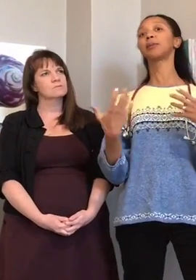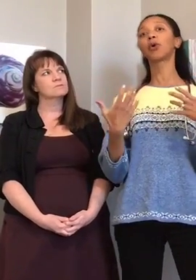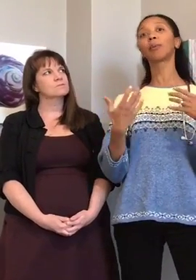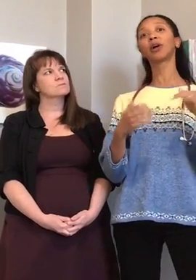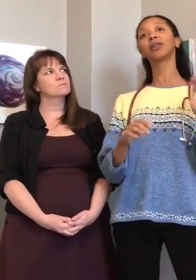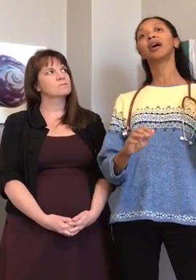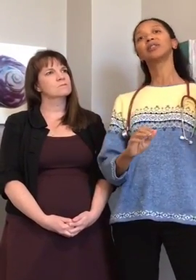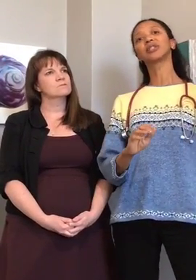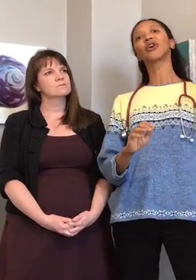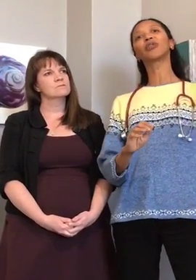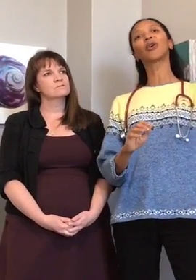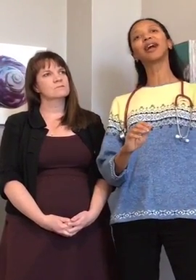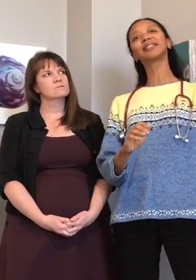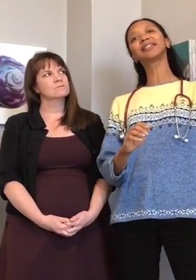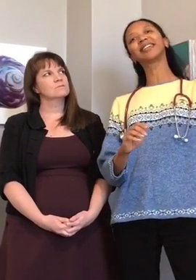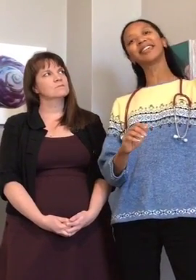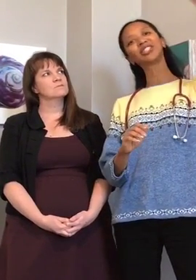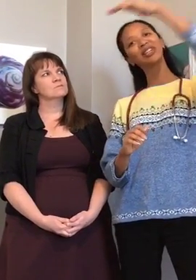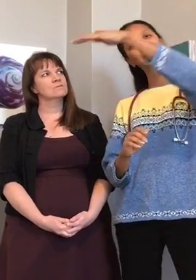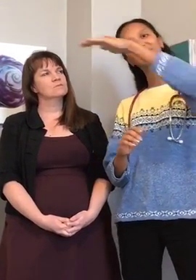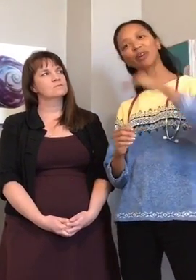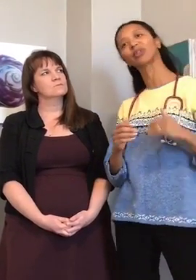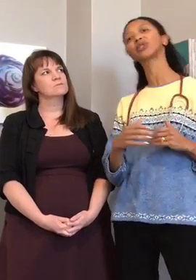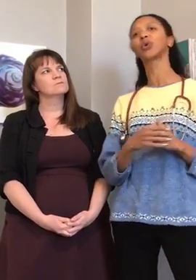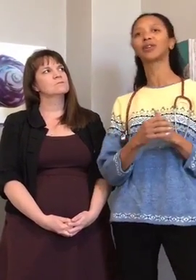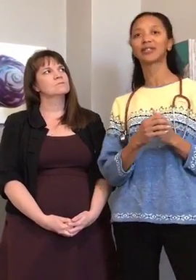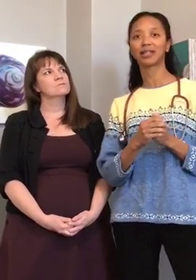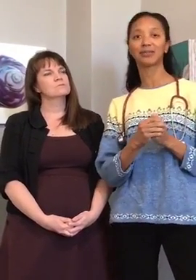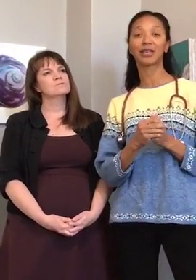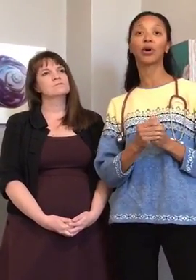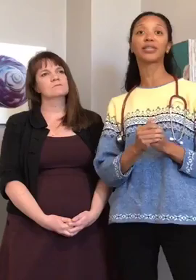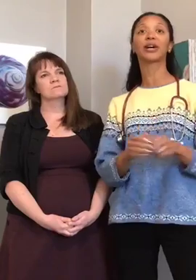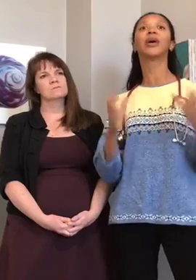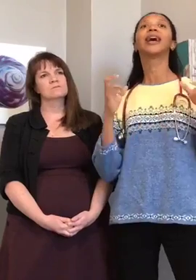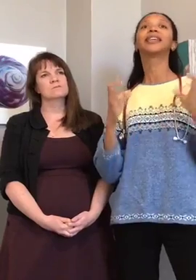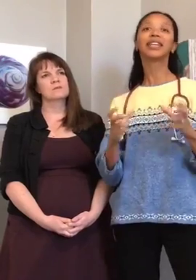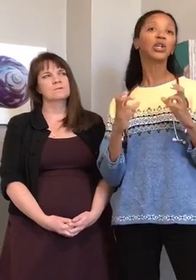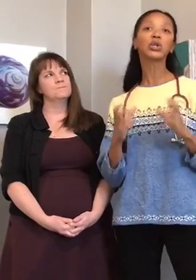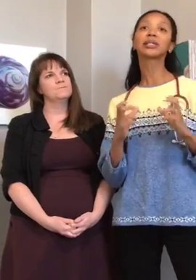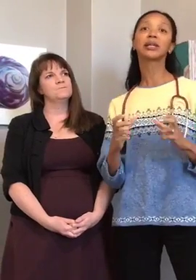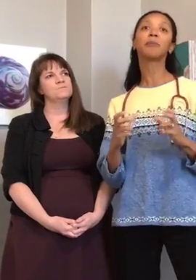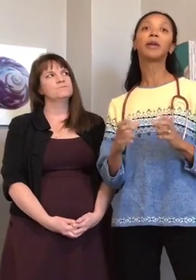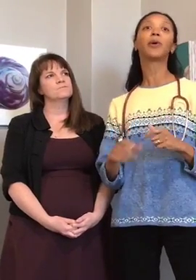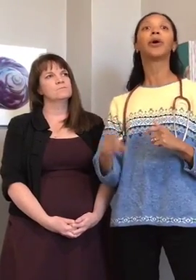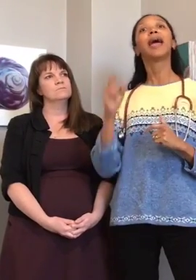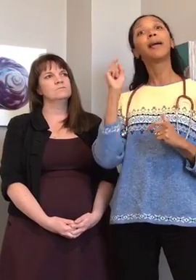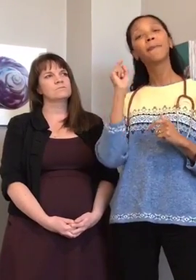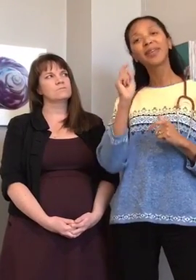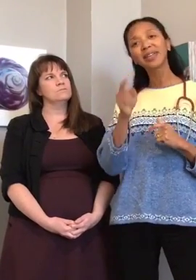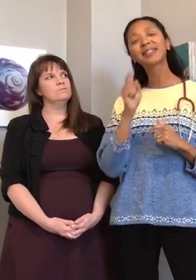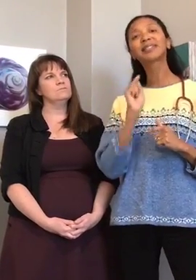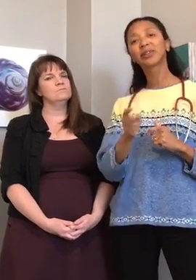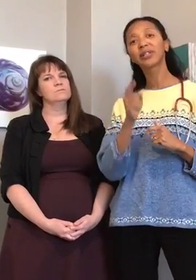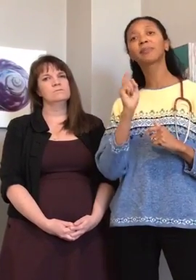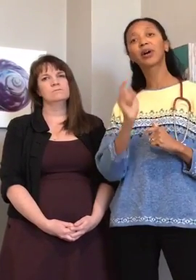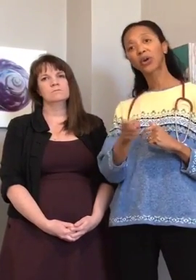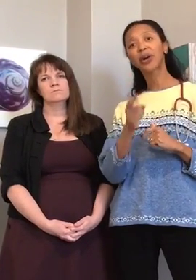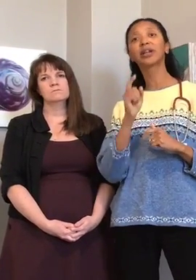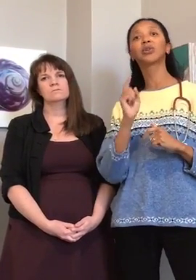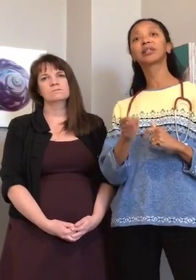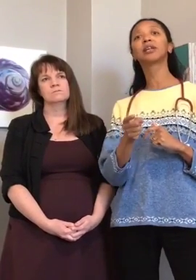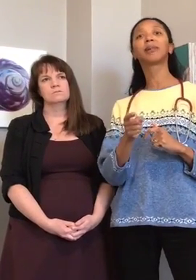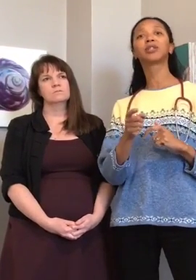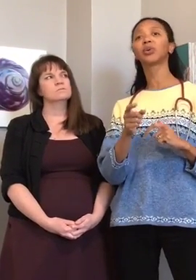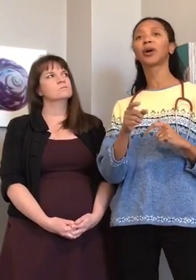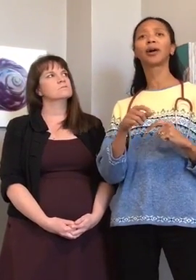natural sleep hormone, to start rising, to get you into that restorative sleep zone. So get your sleep, people, and be as serious about